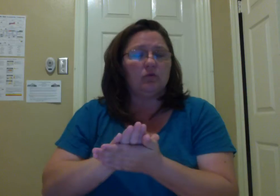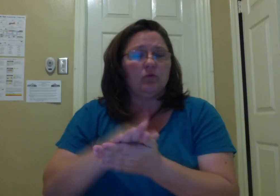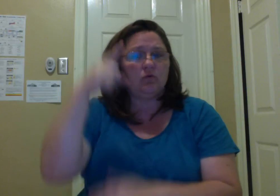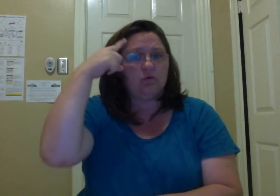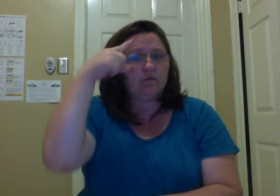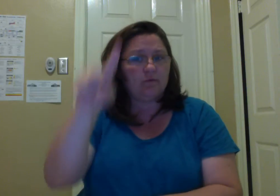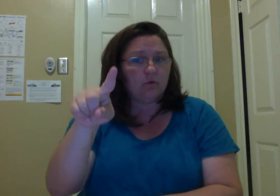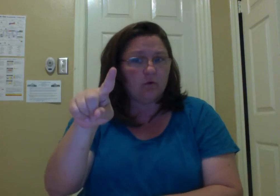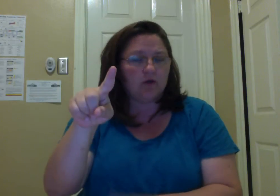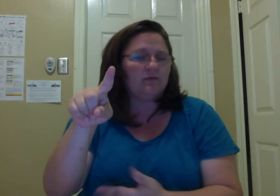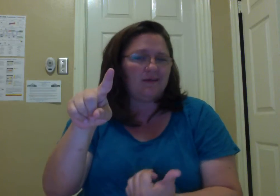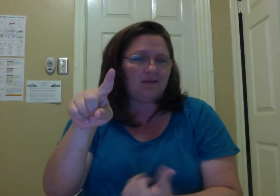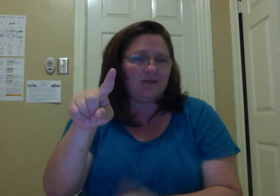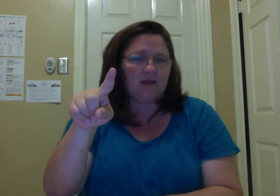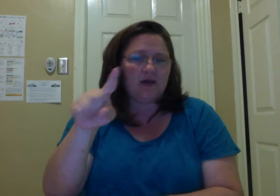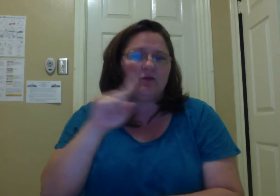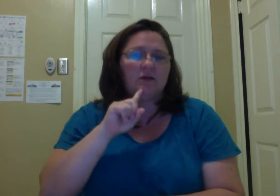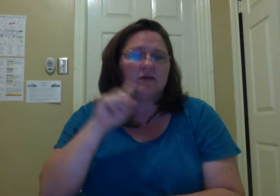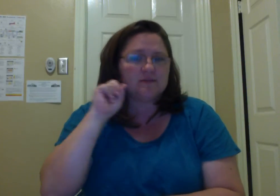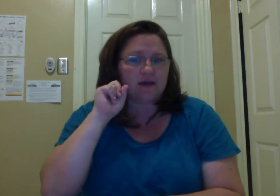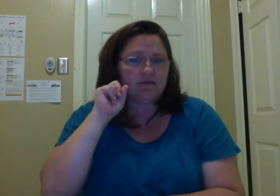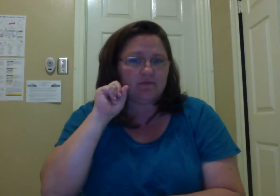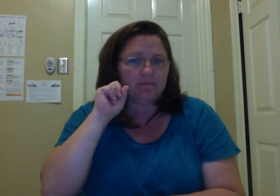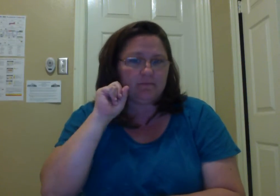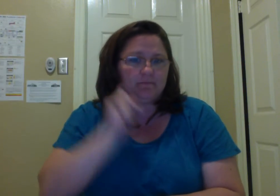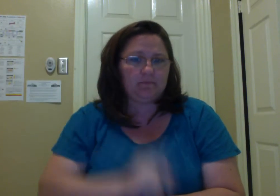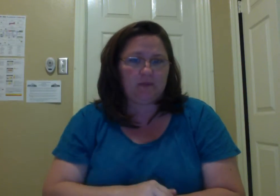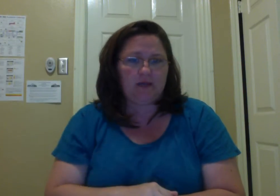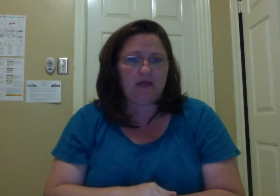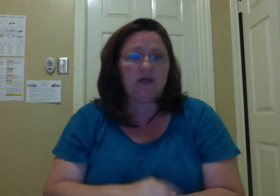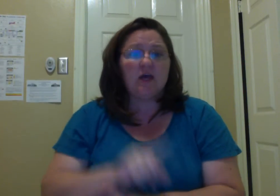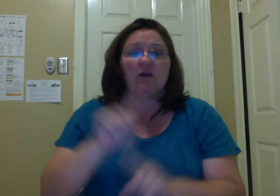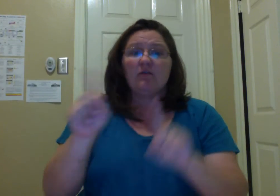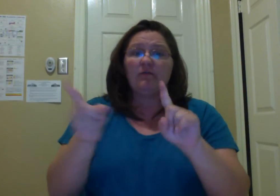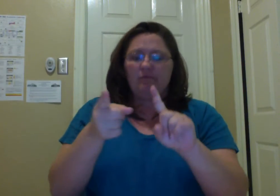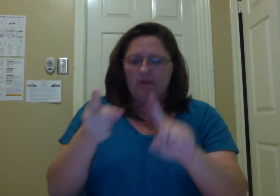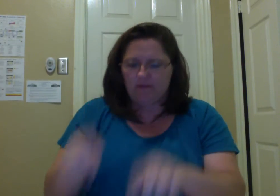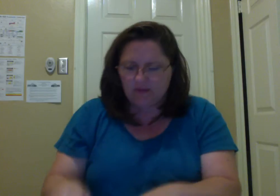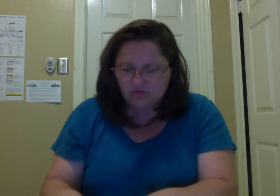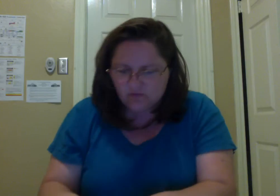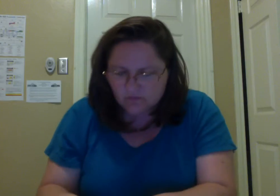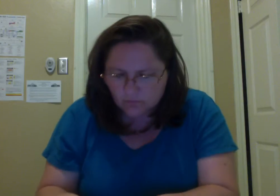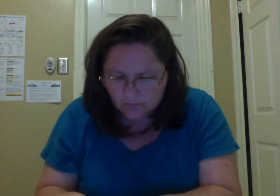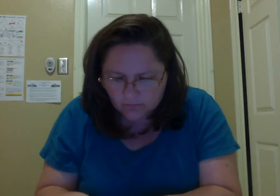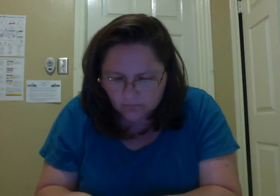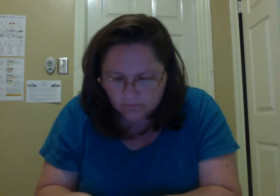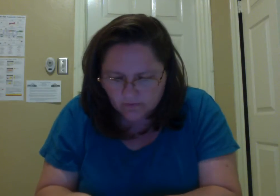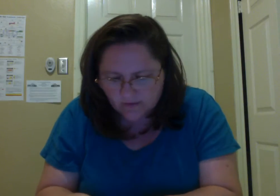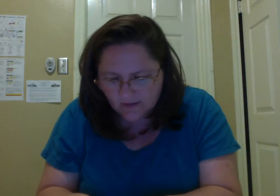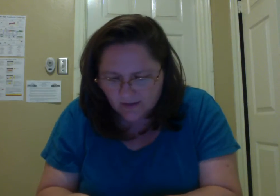School for, take the V out, deaf. Okay? And then she says Woodward School for the